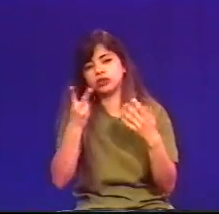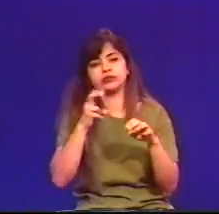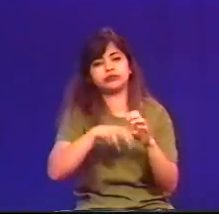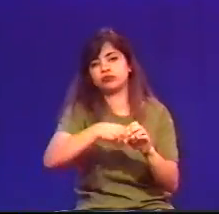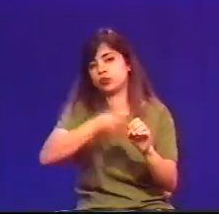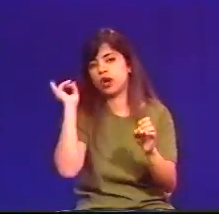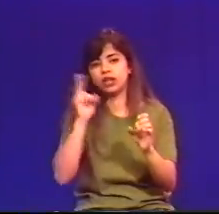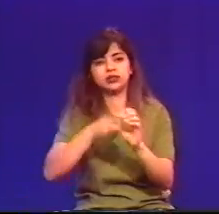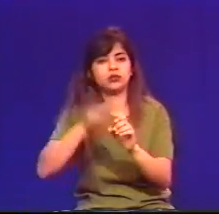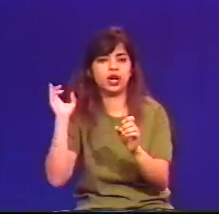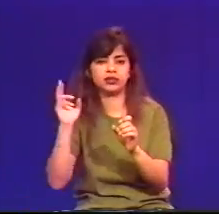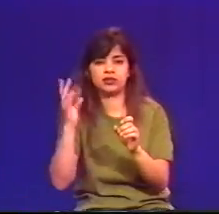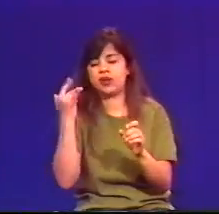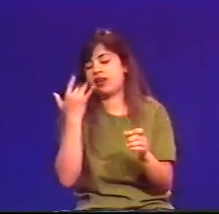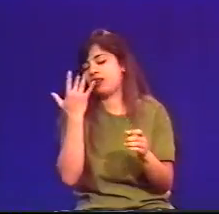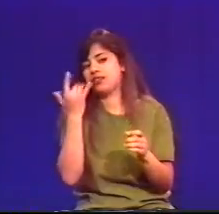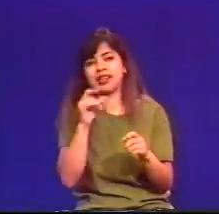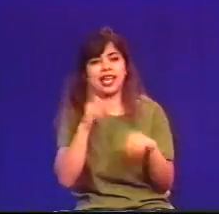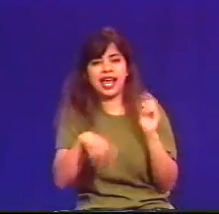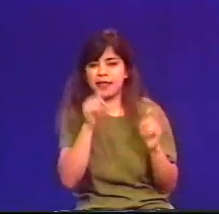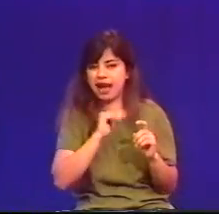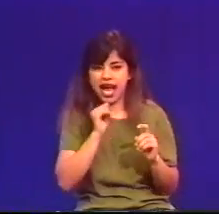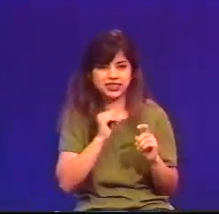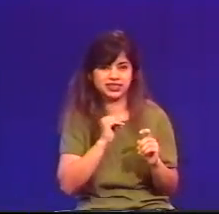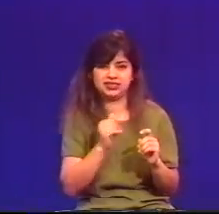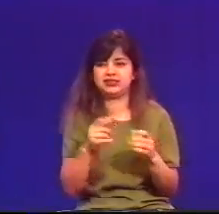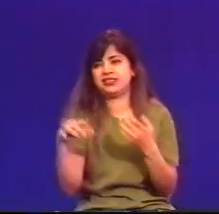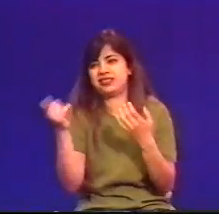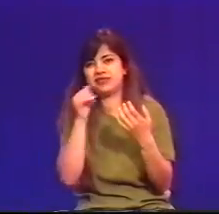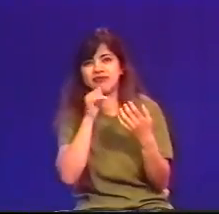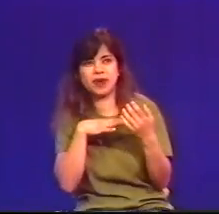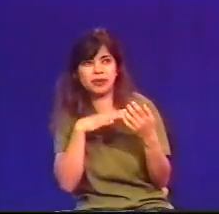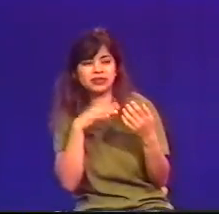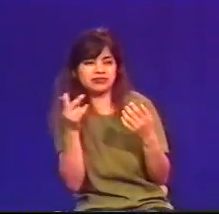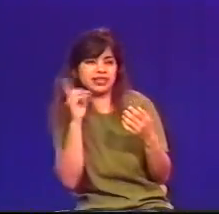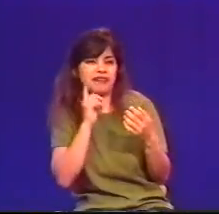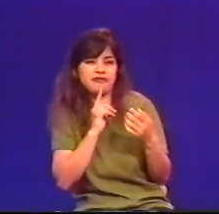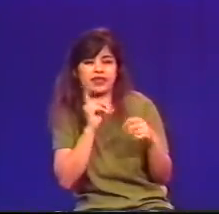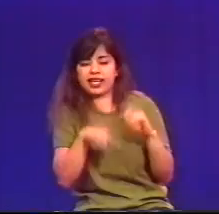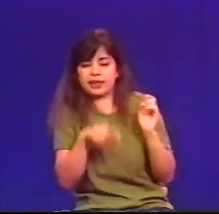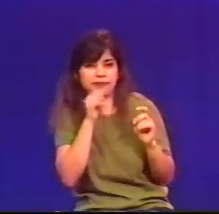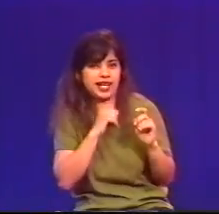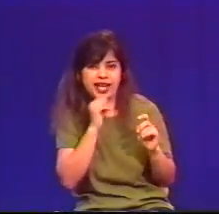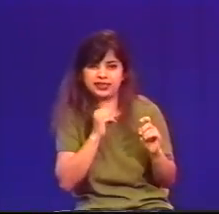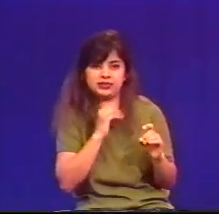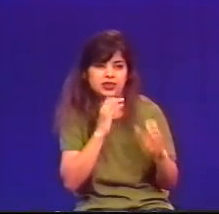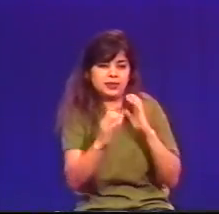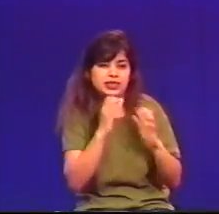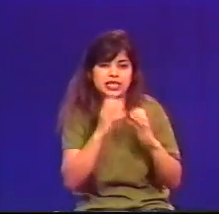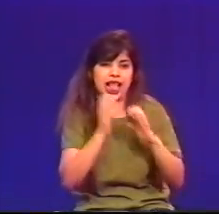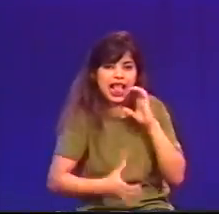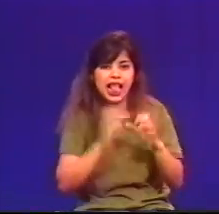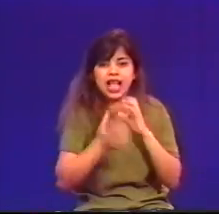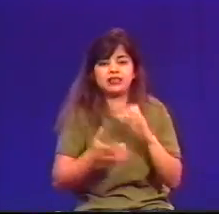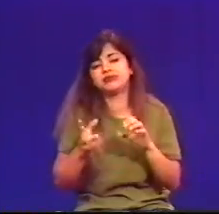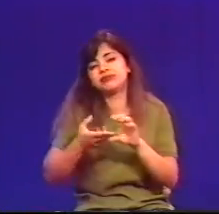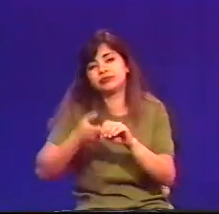beginning, although two of them eventually decided to leave the school because they got really frustrated with the communication